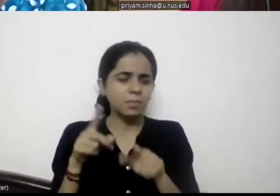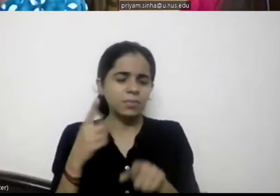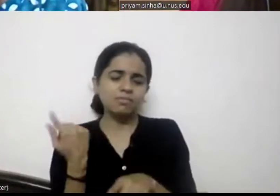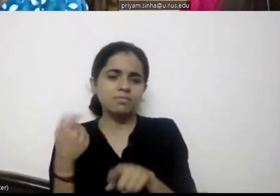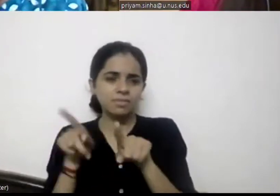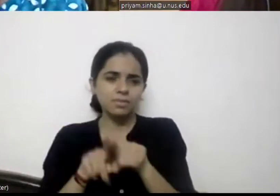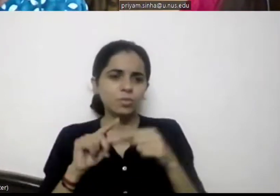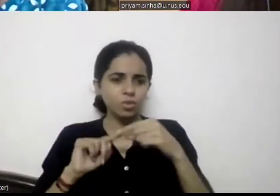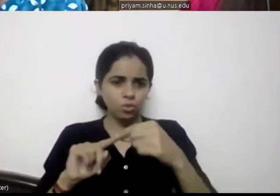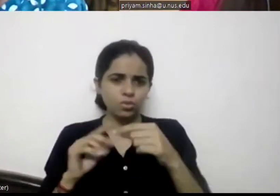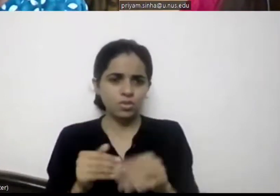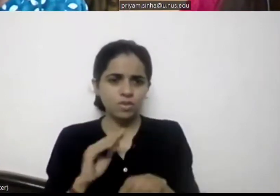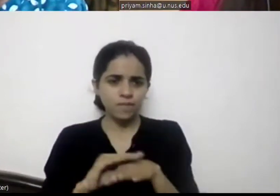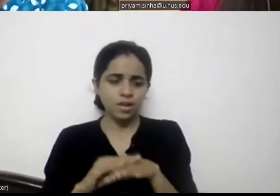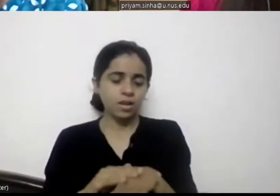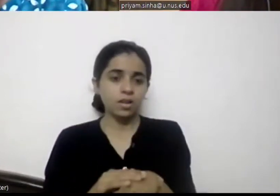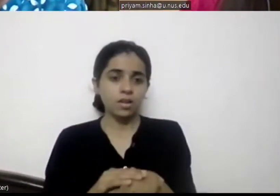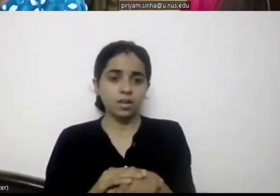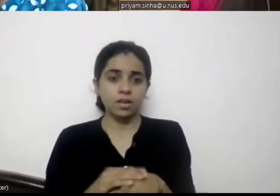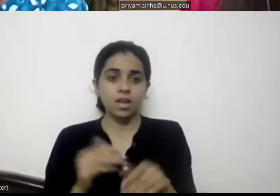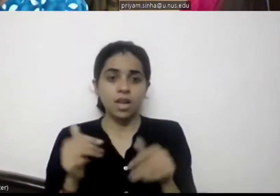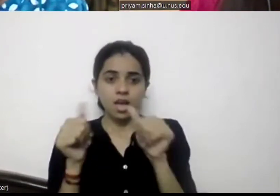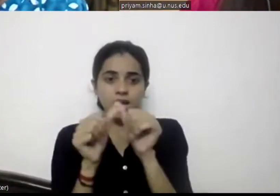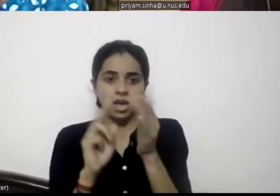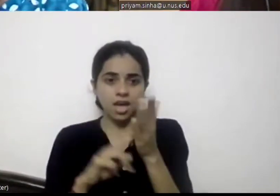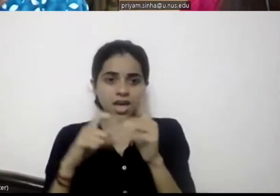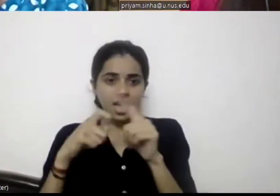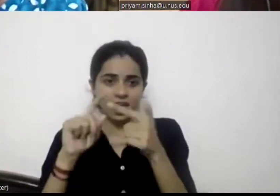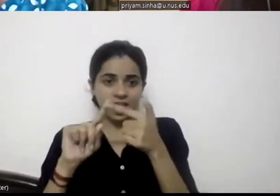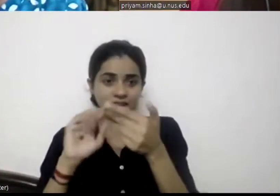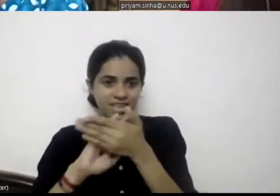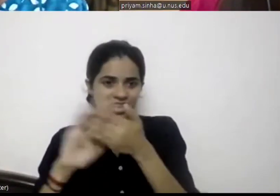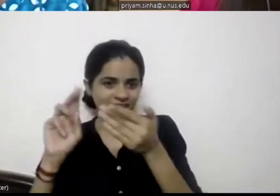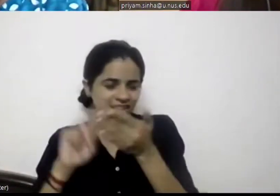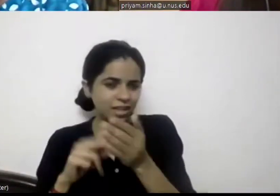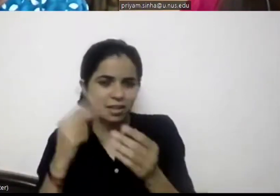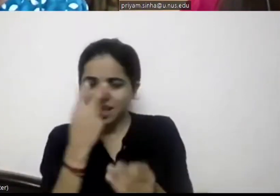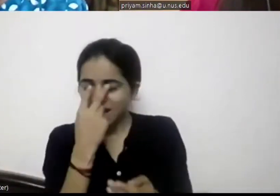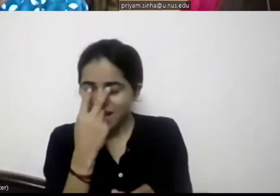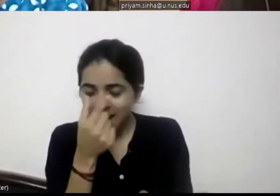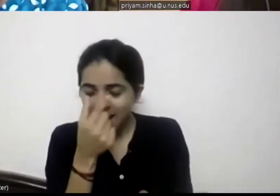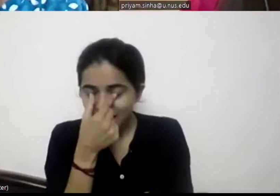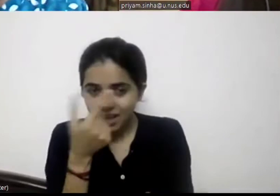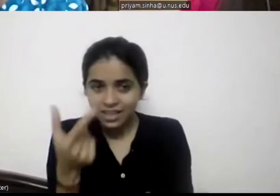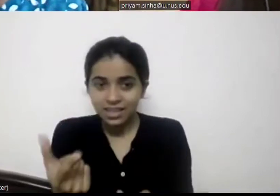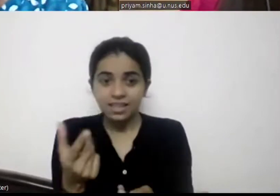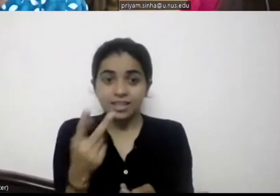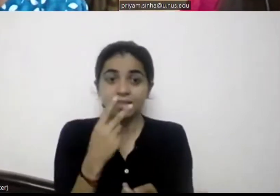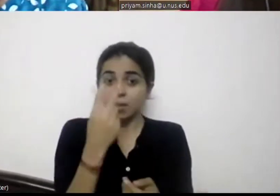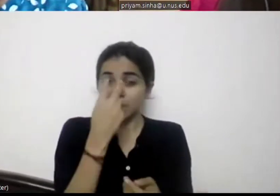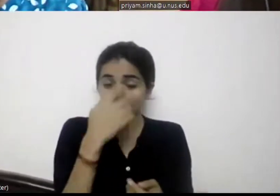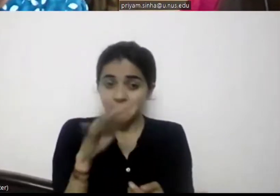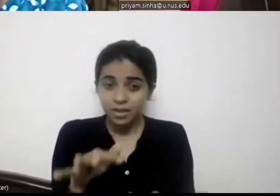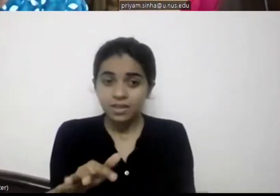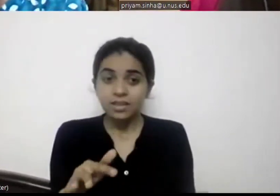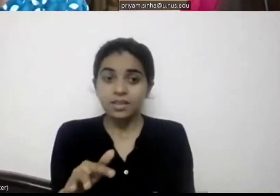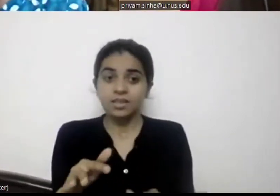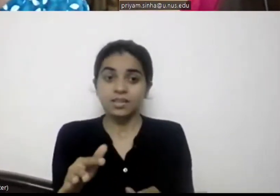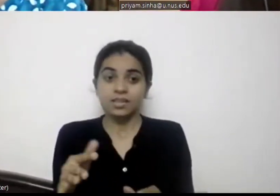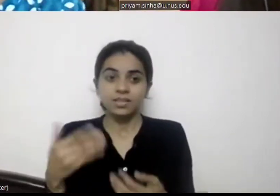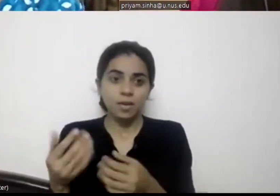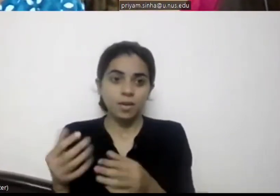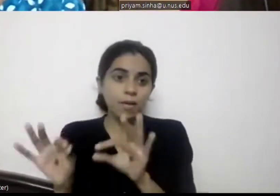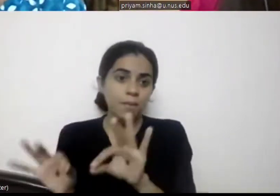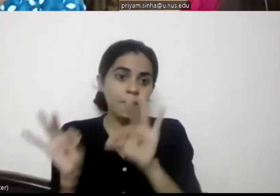also about this film called Aankhein, where these characters, blind characters, are passing